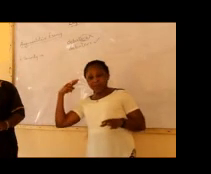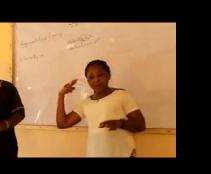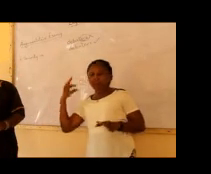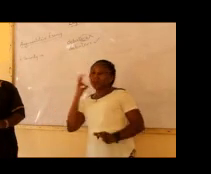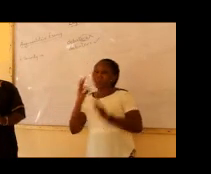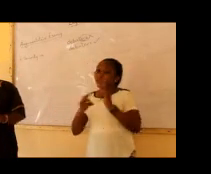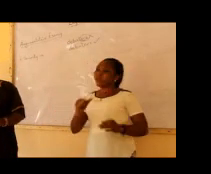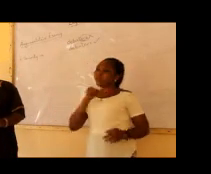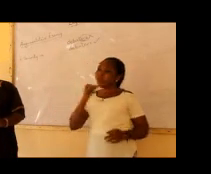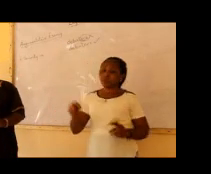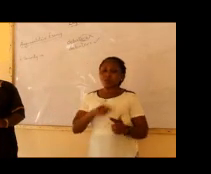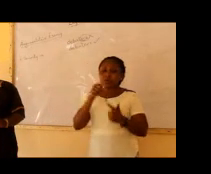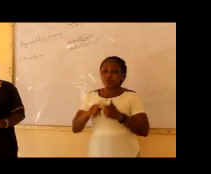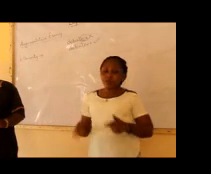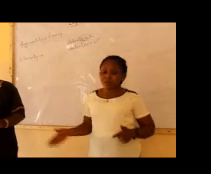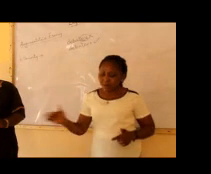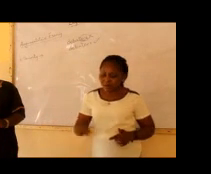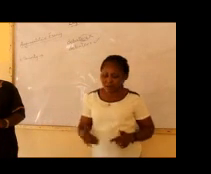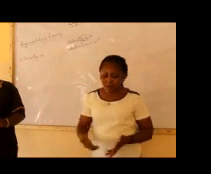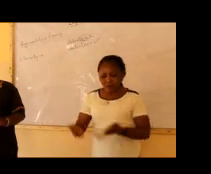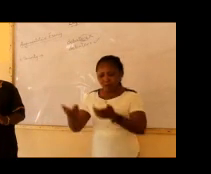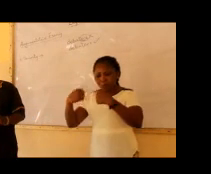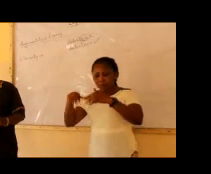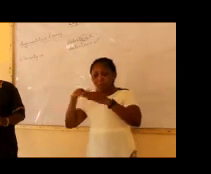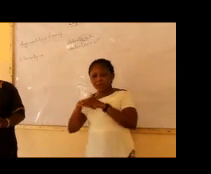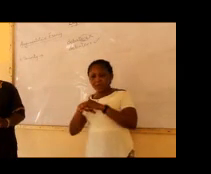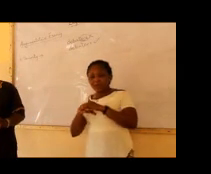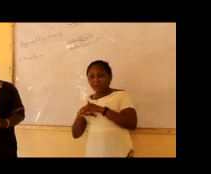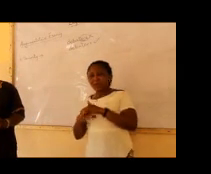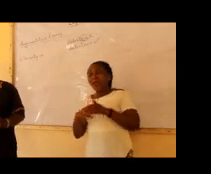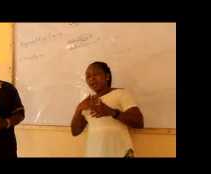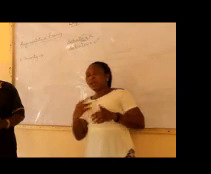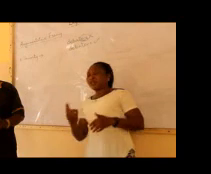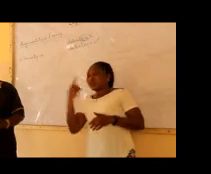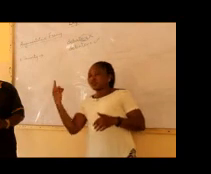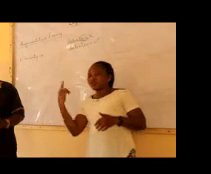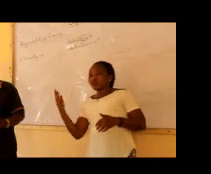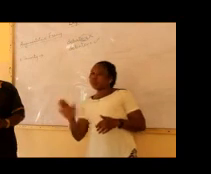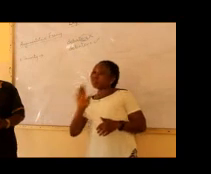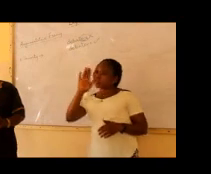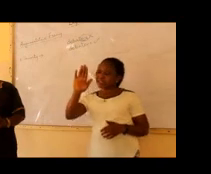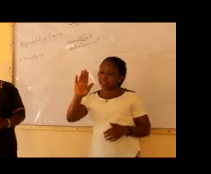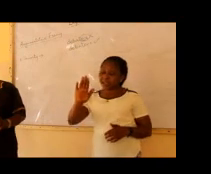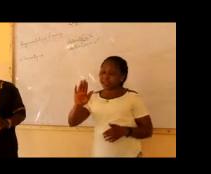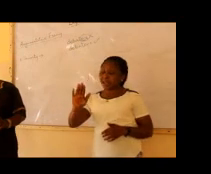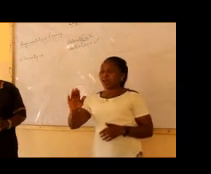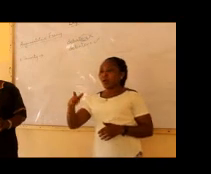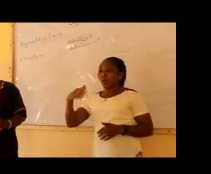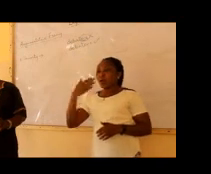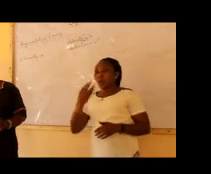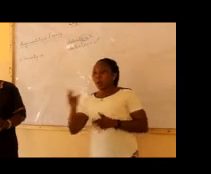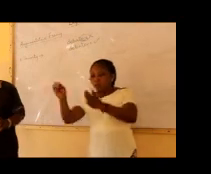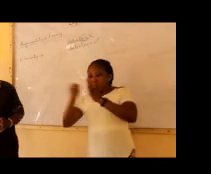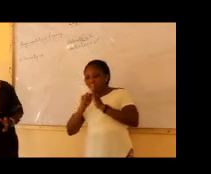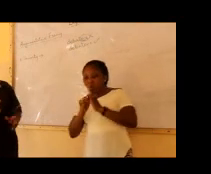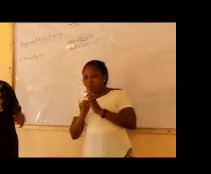Otherwise, when they come in and they use their saw, electric saw, to cut off the